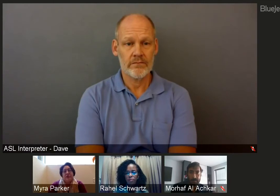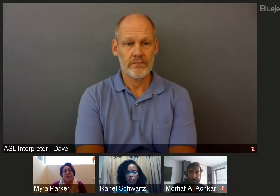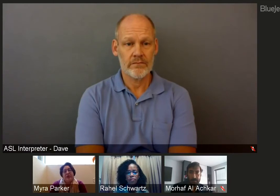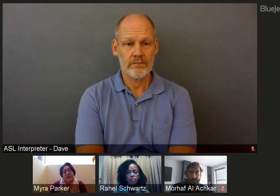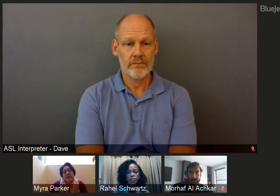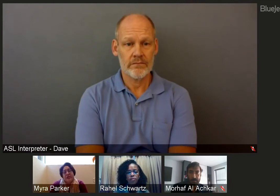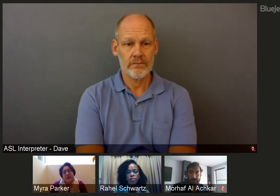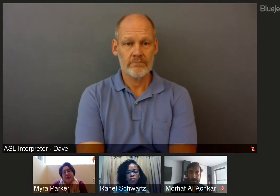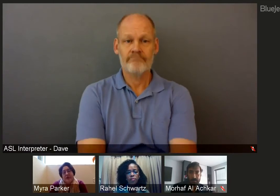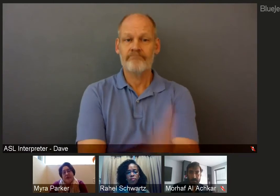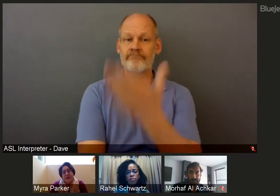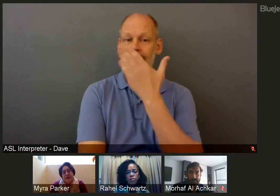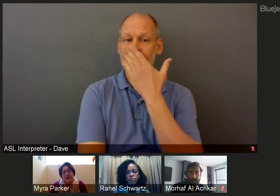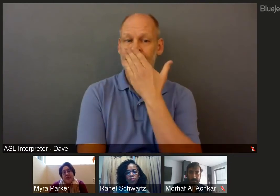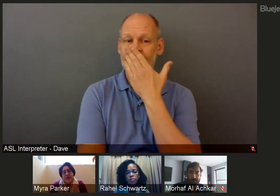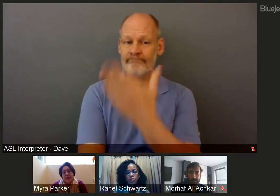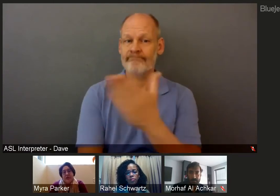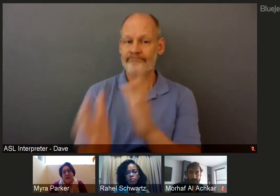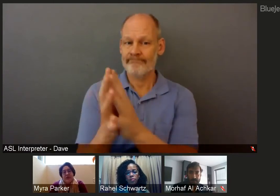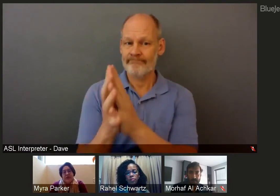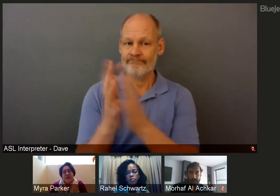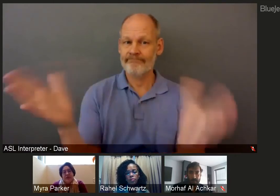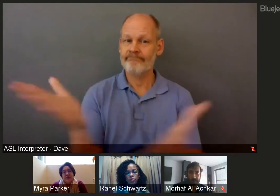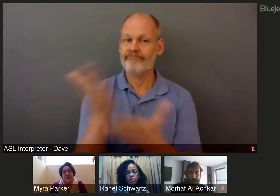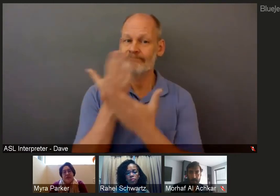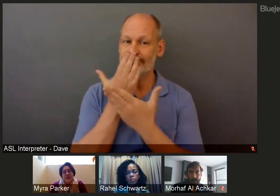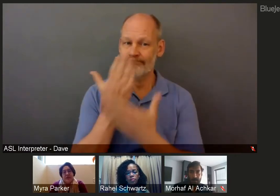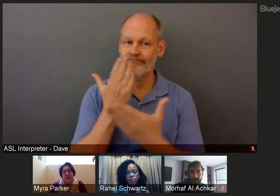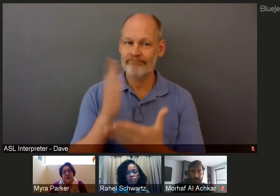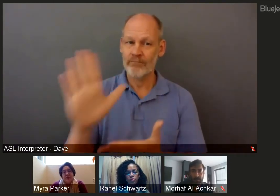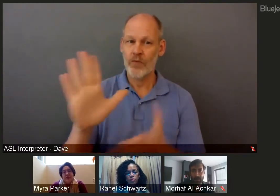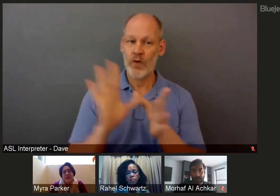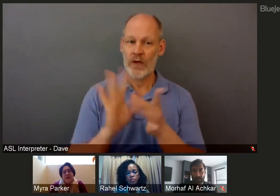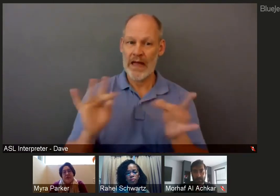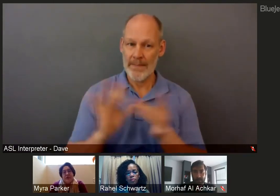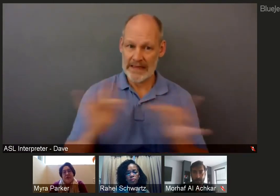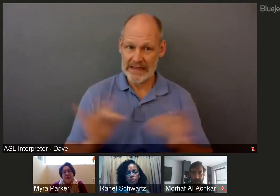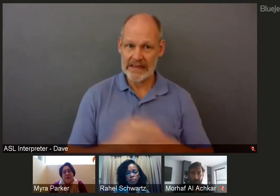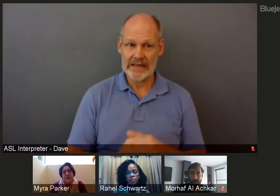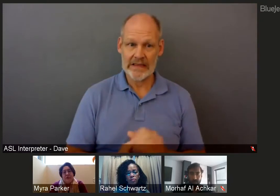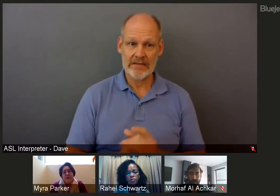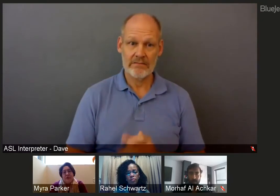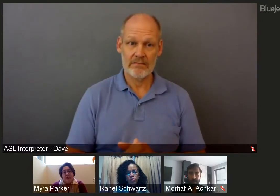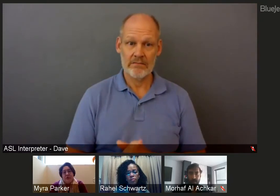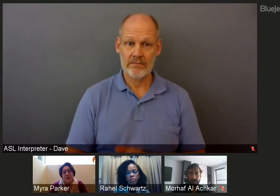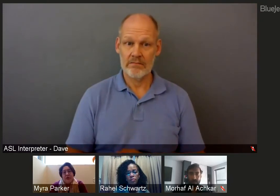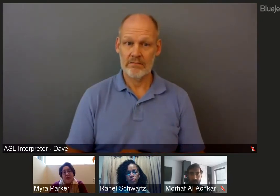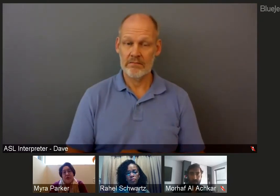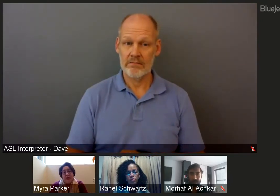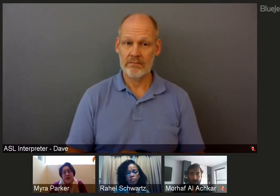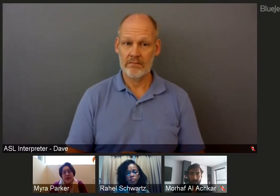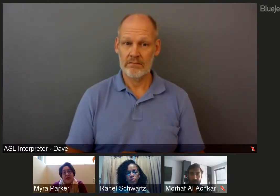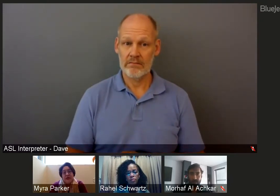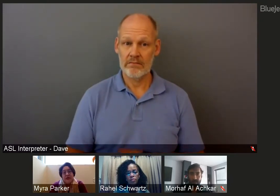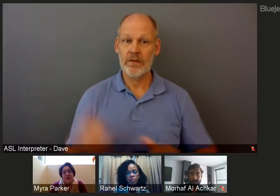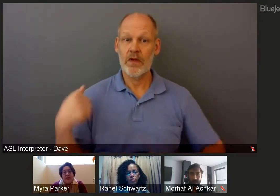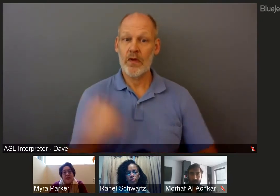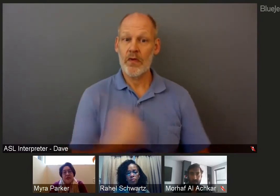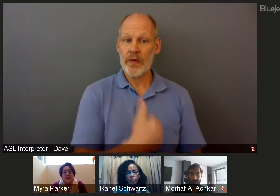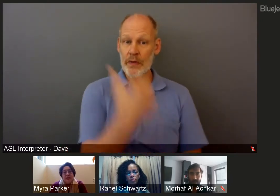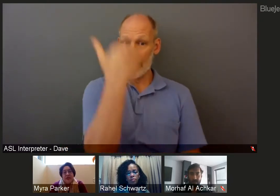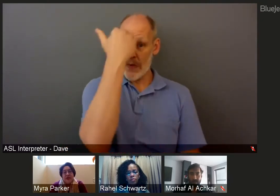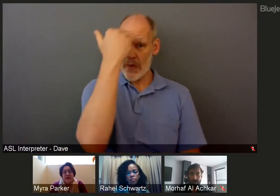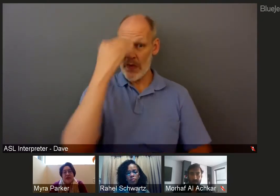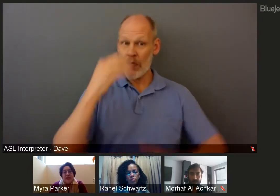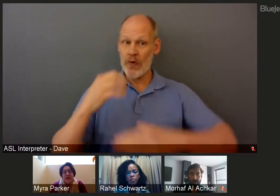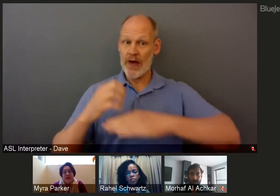Thank you so much. I really appreciate your comments, and I think, we know that a cancer